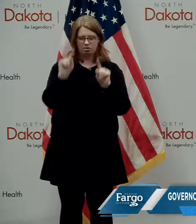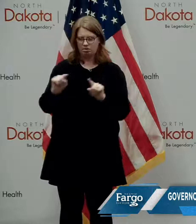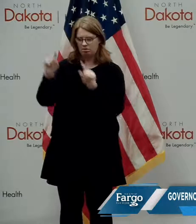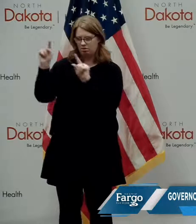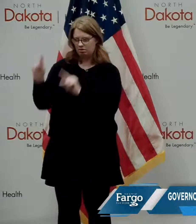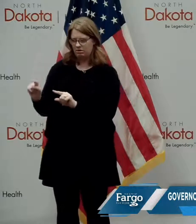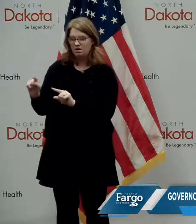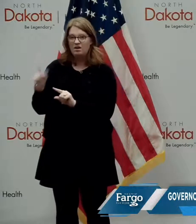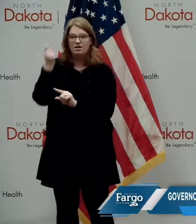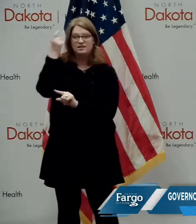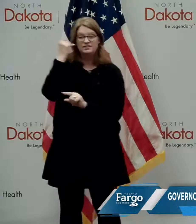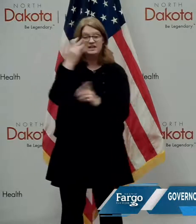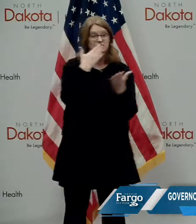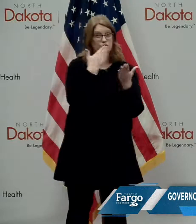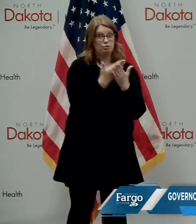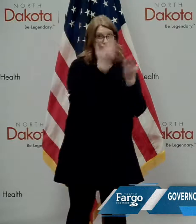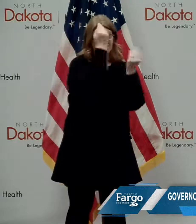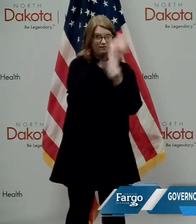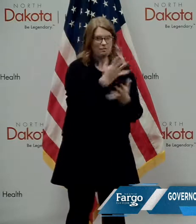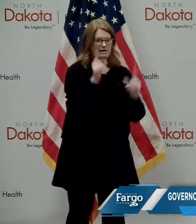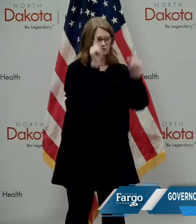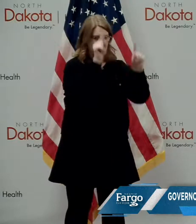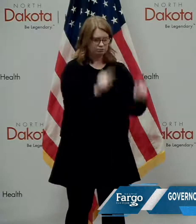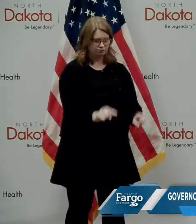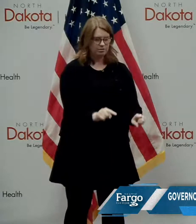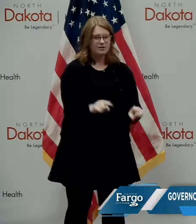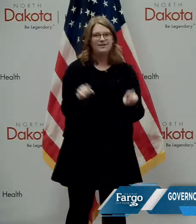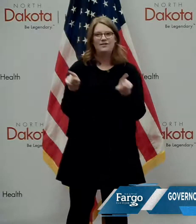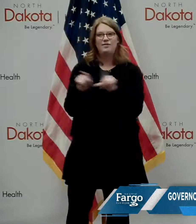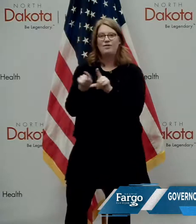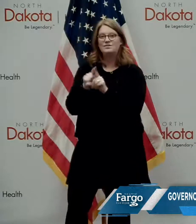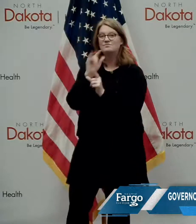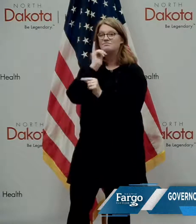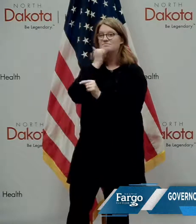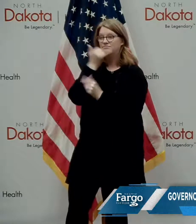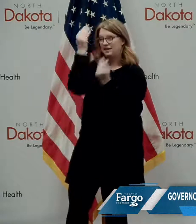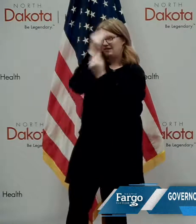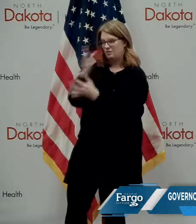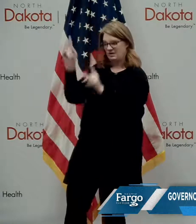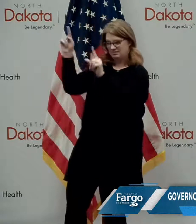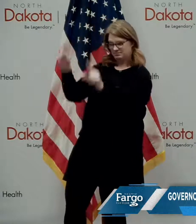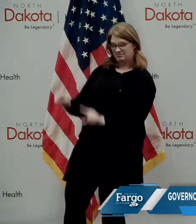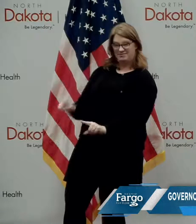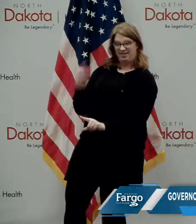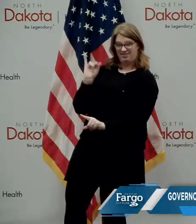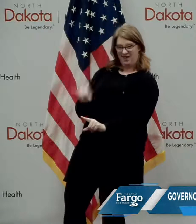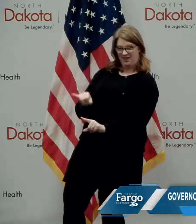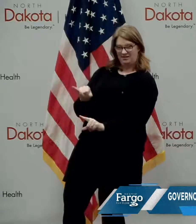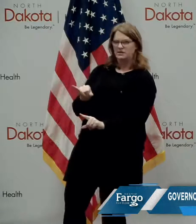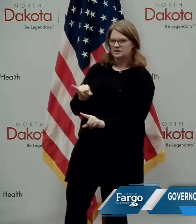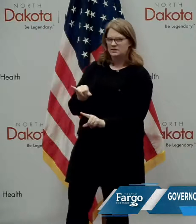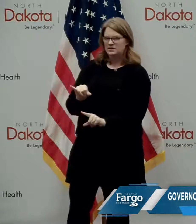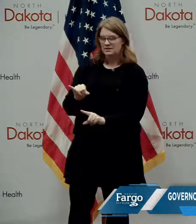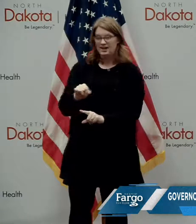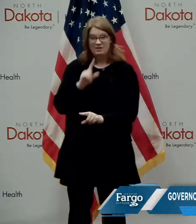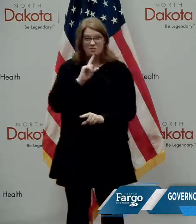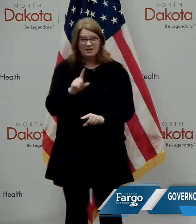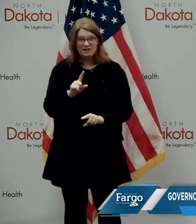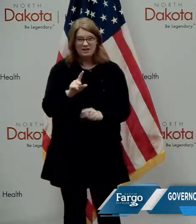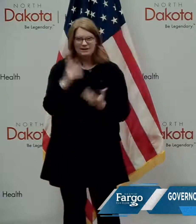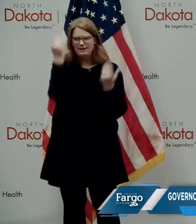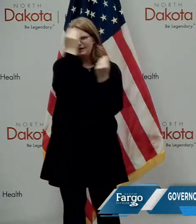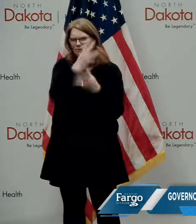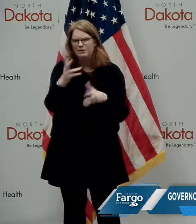overload because never at a time in our society and in our world there's been so much information at our fingertips